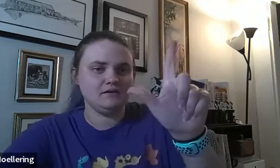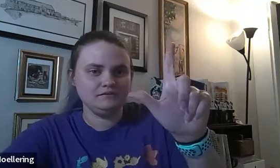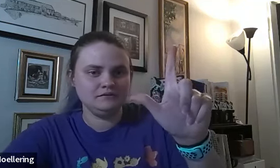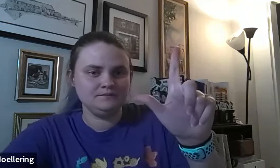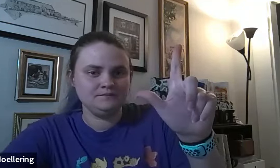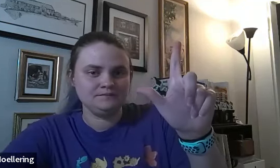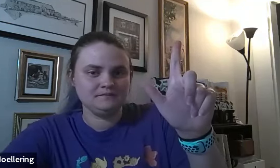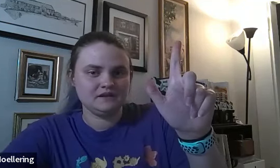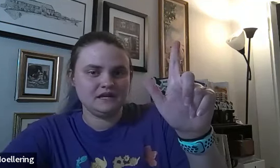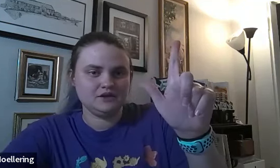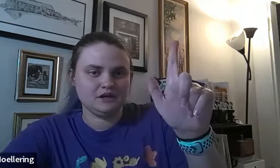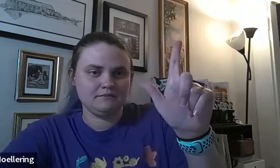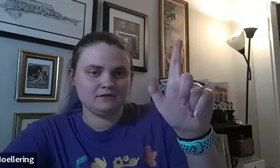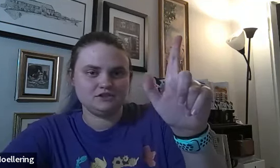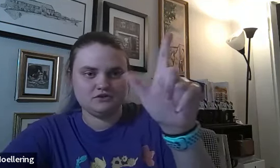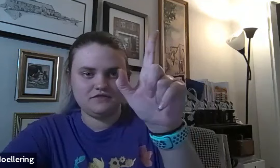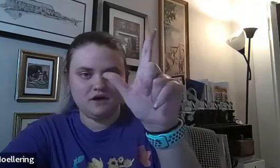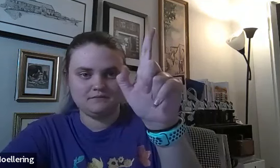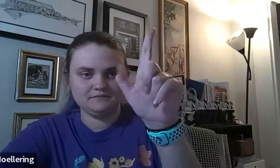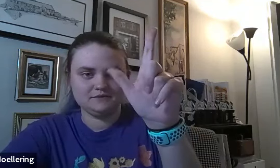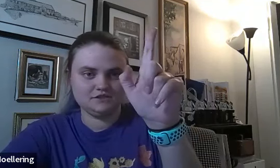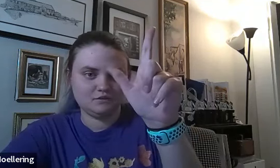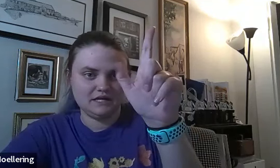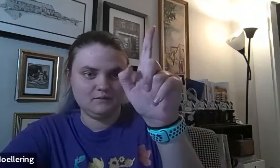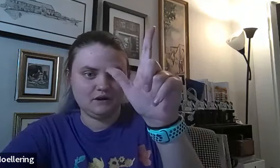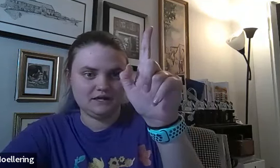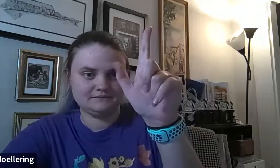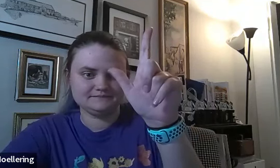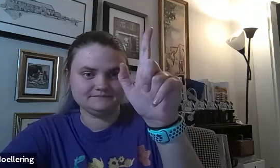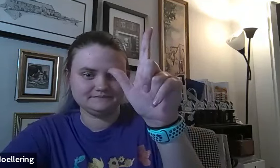L and you're going to bounce your thumb. 21.